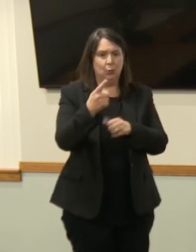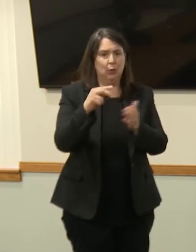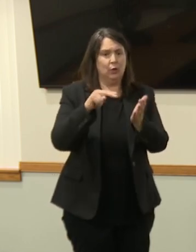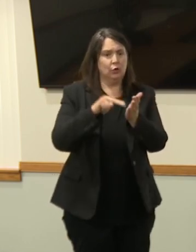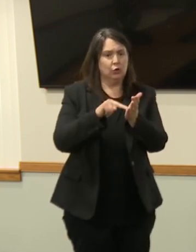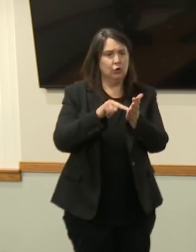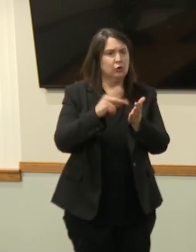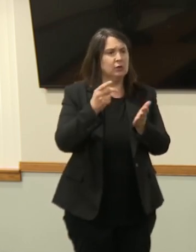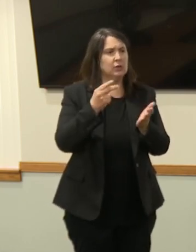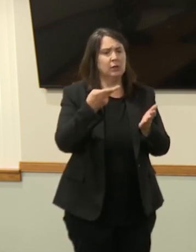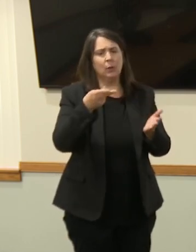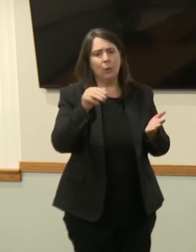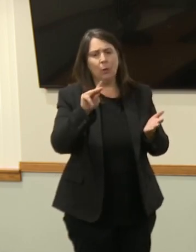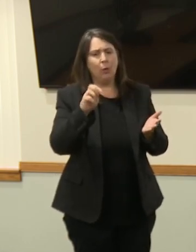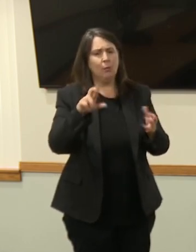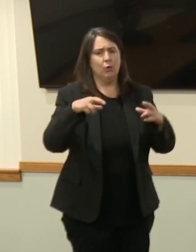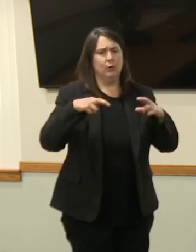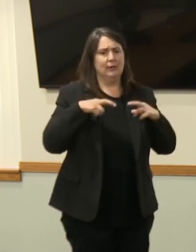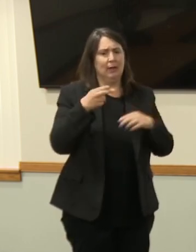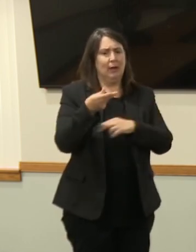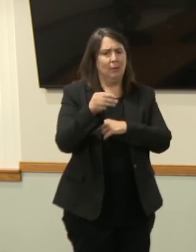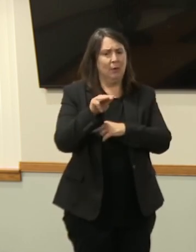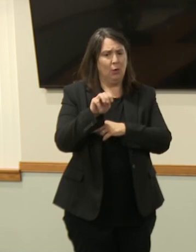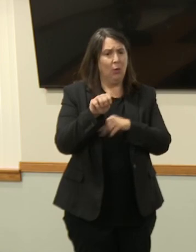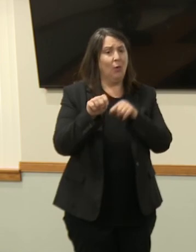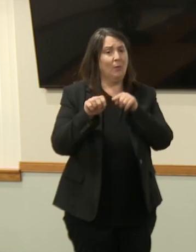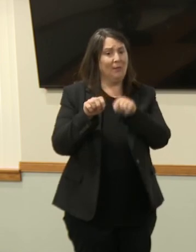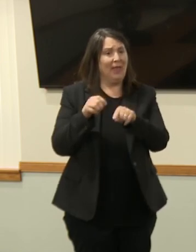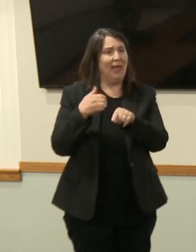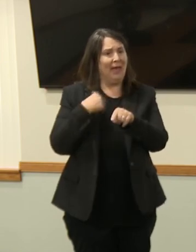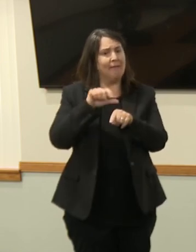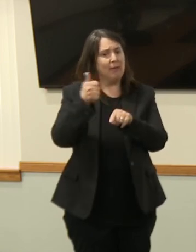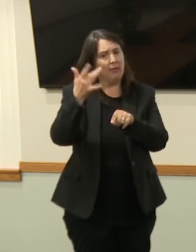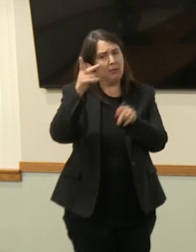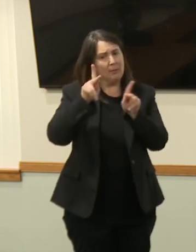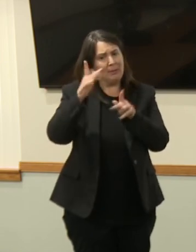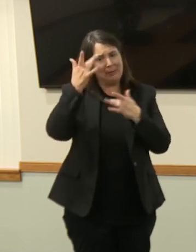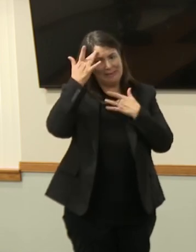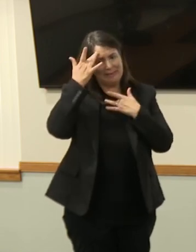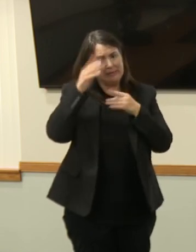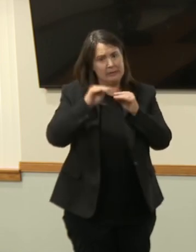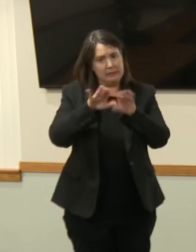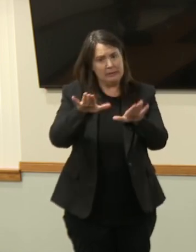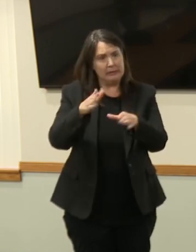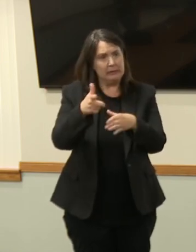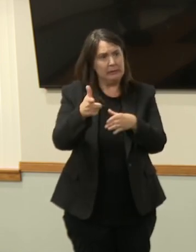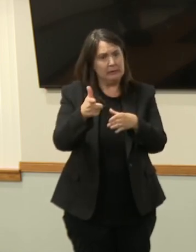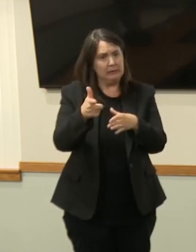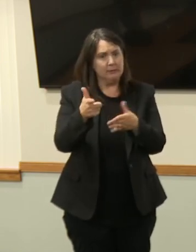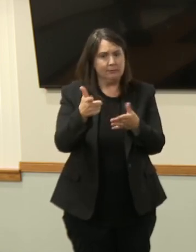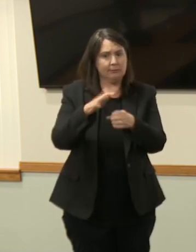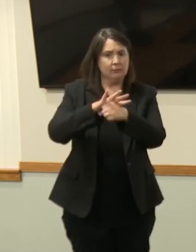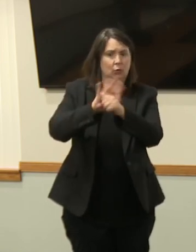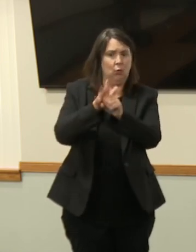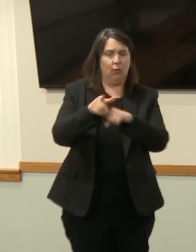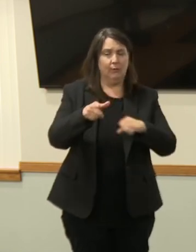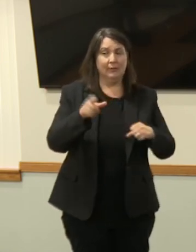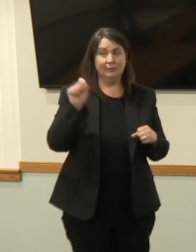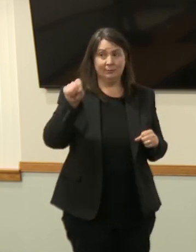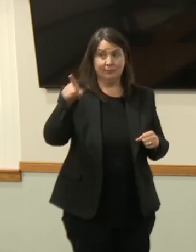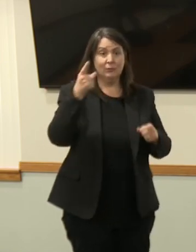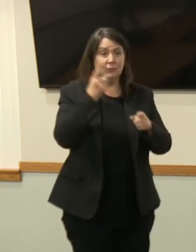facility. And I think you made a really good point. In the month of October, we have been averaging 2 deaths a